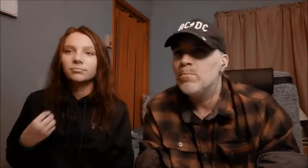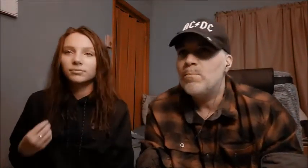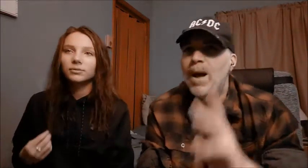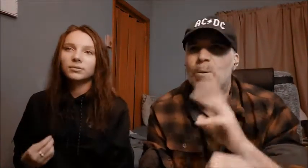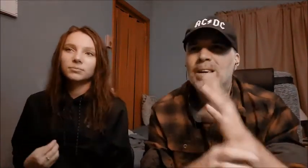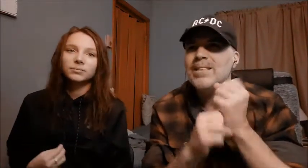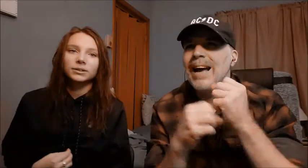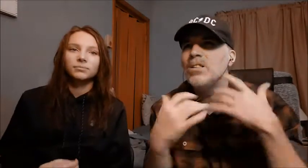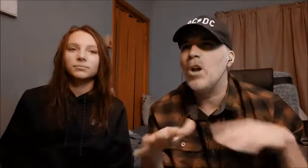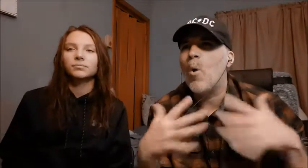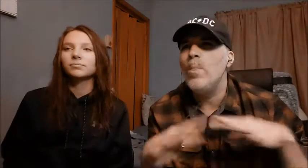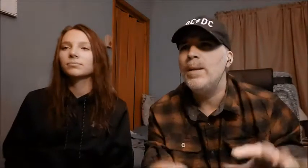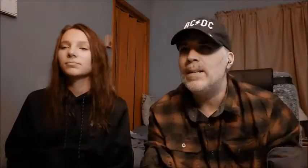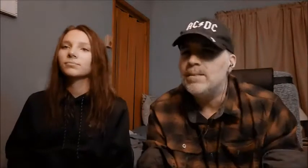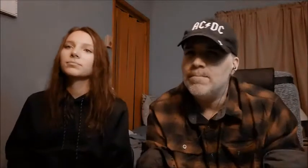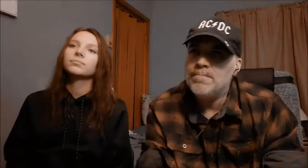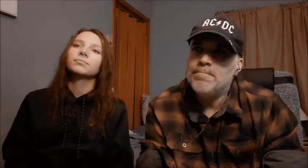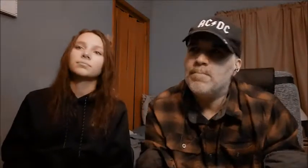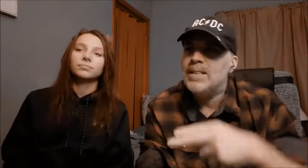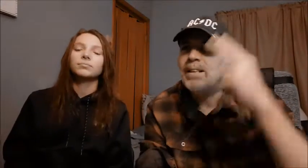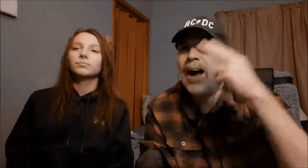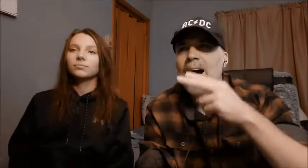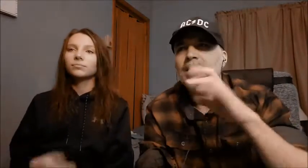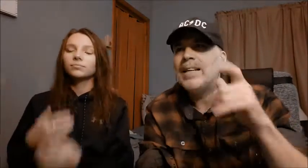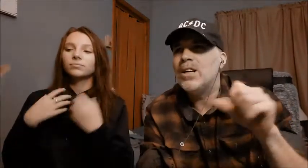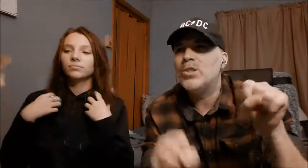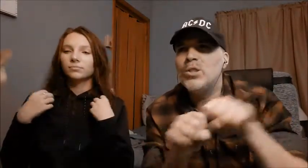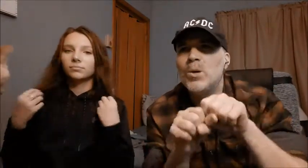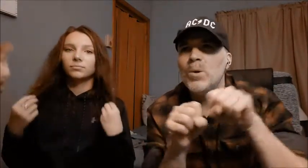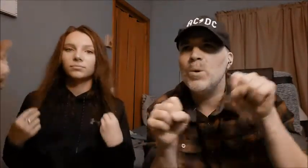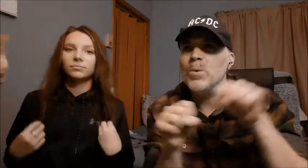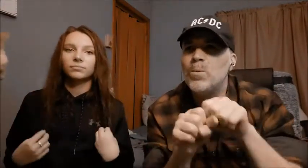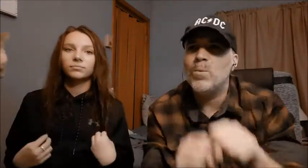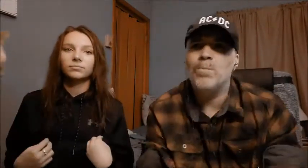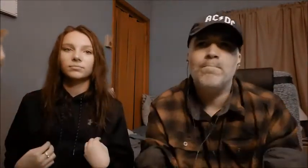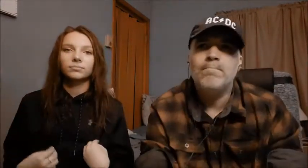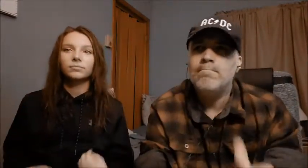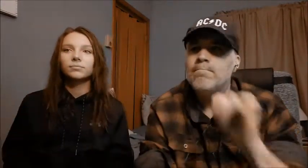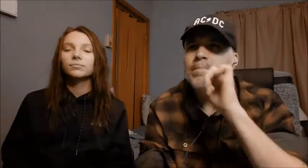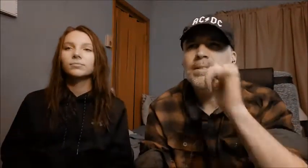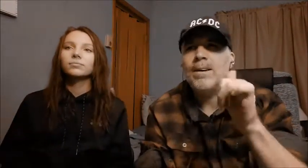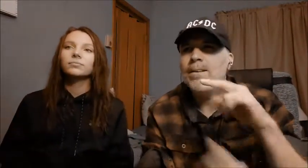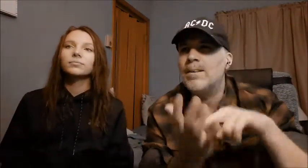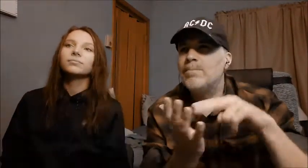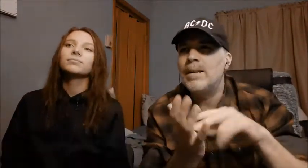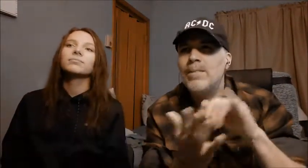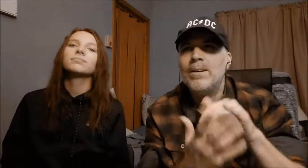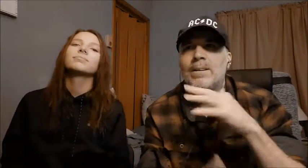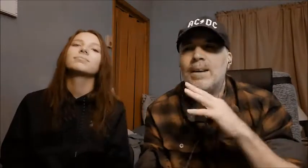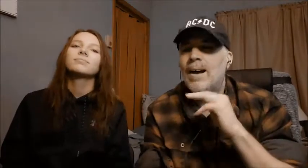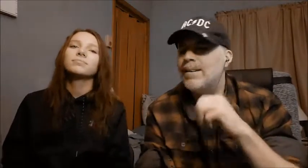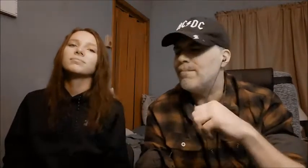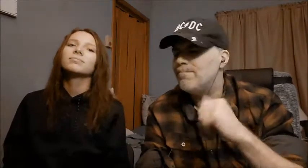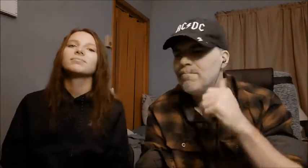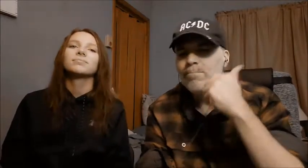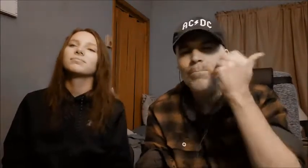I wear tight clothes and high-heeled shoes It doesn't mean that I'm a